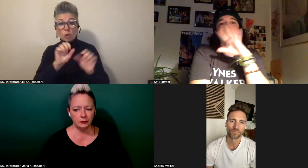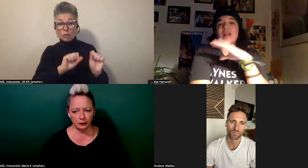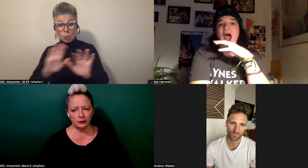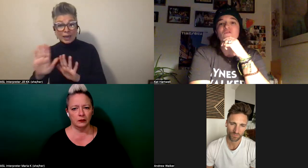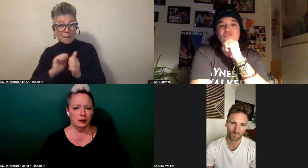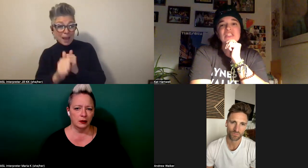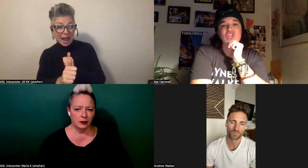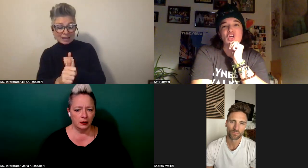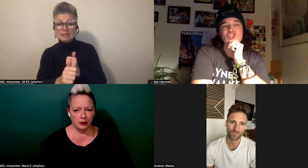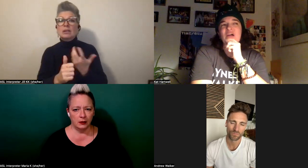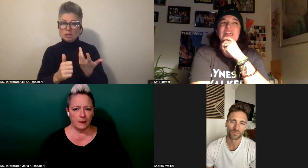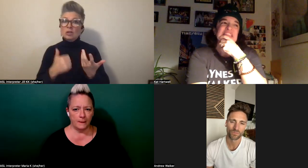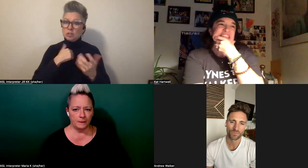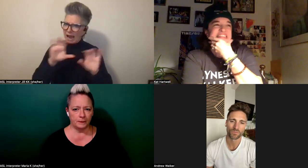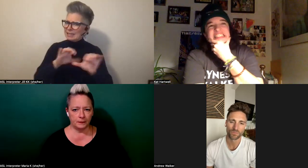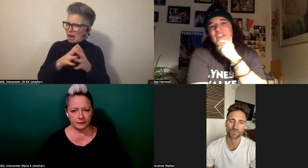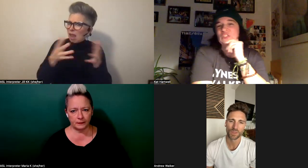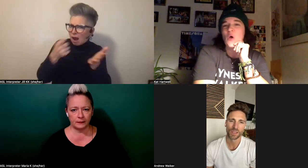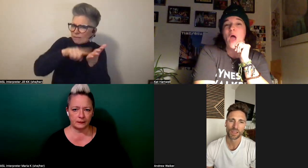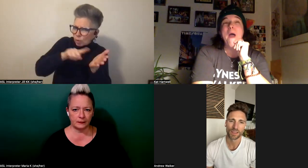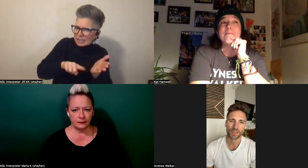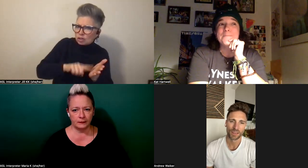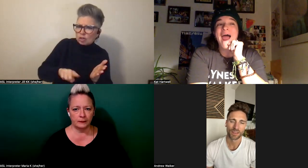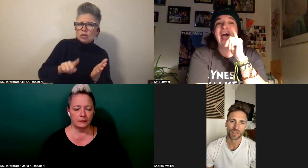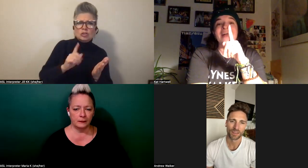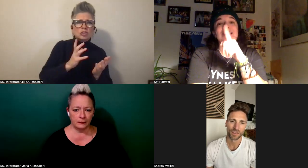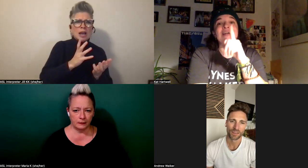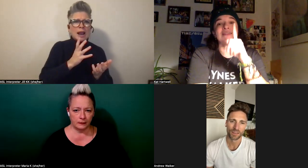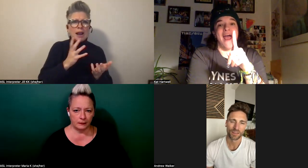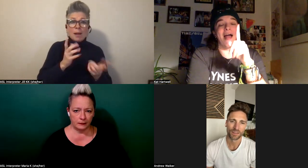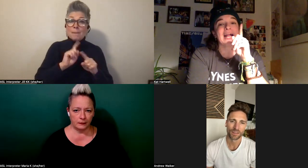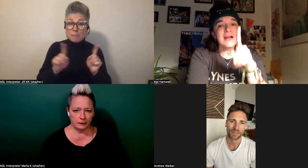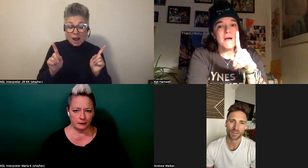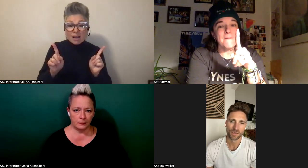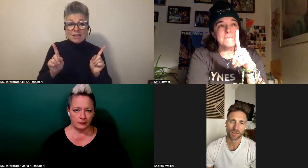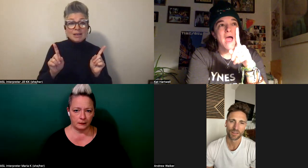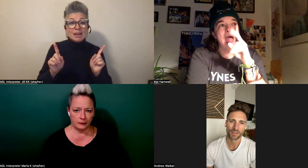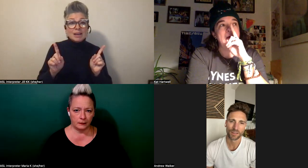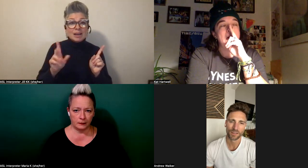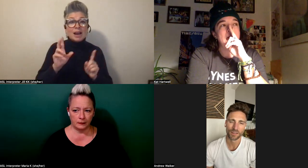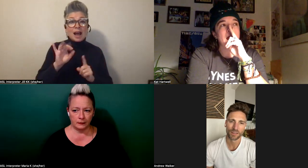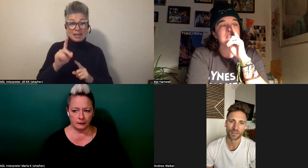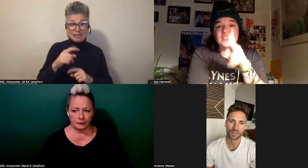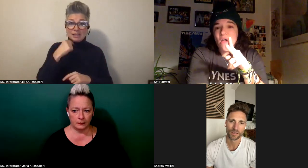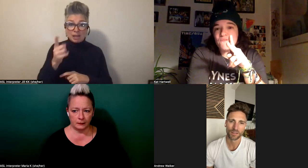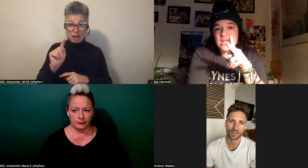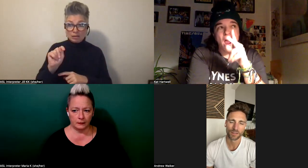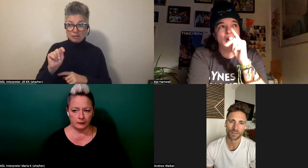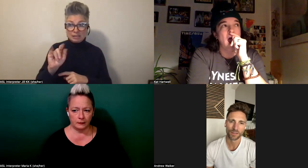So I did a lot of research. I'm like, I don't know. But I did try to come,